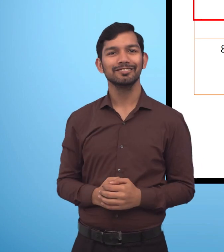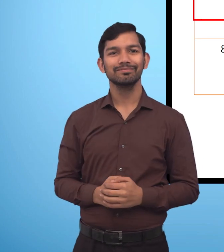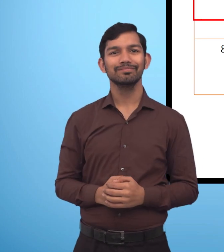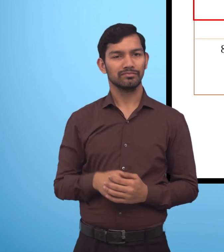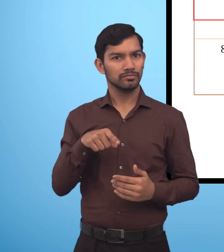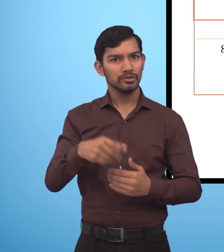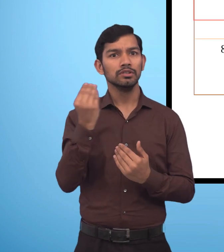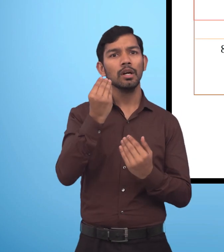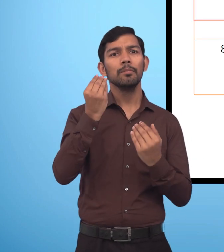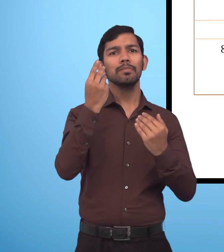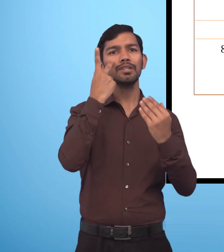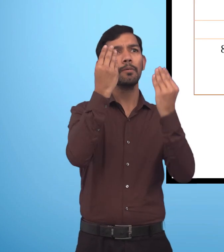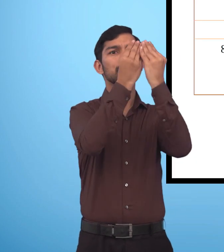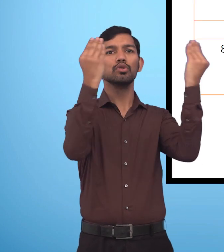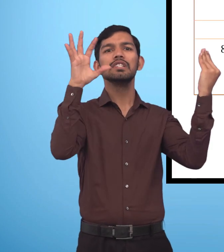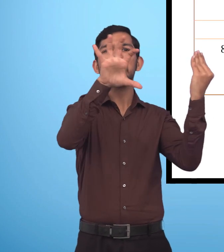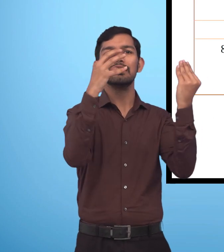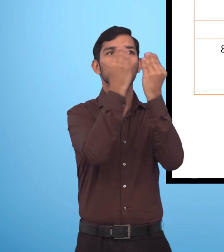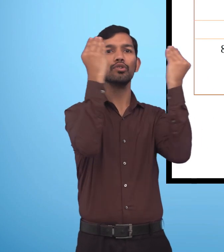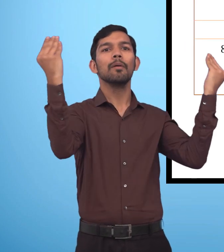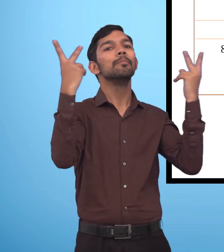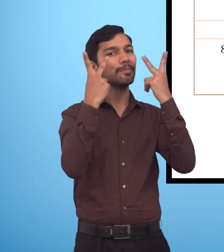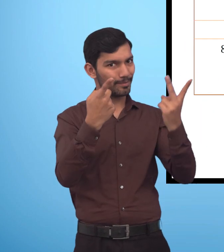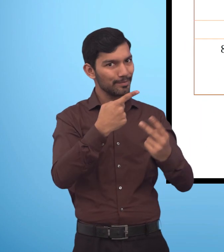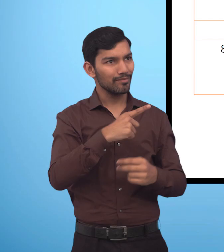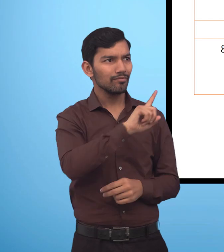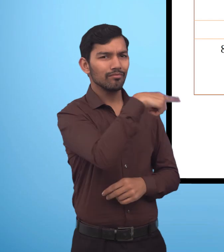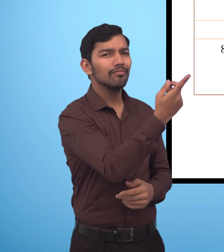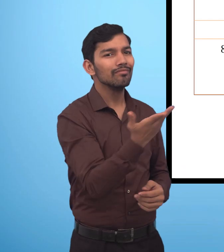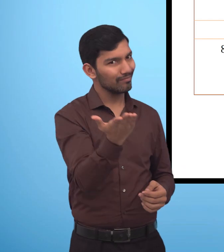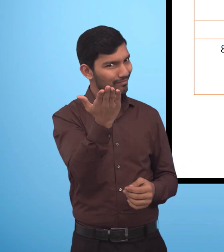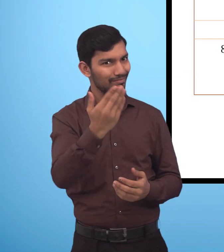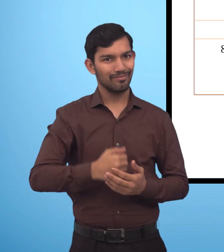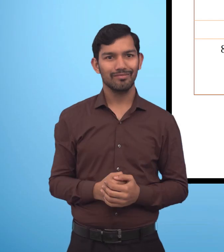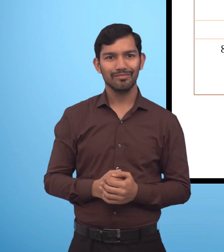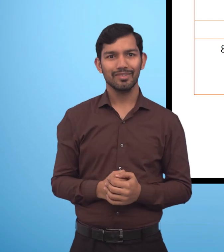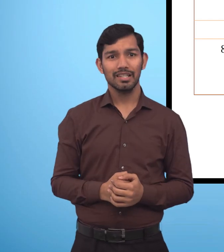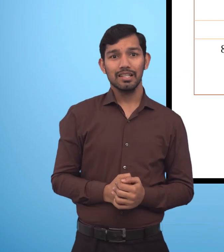Six. Recognition at a state exhibition.